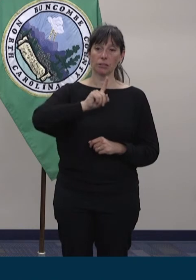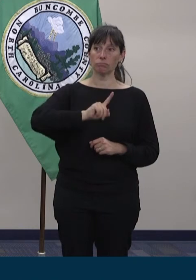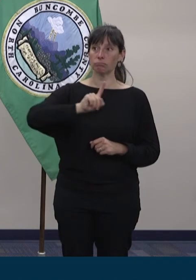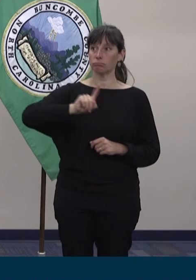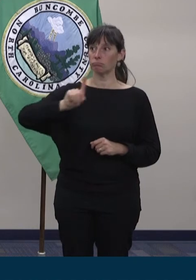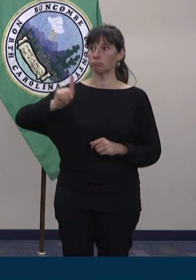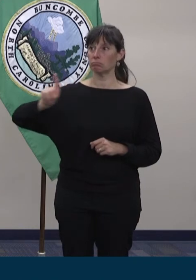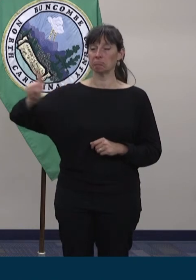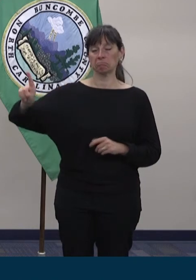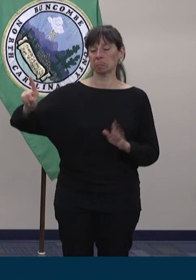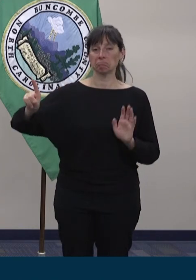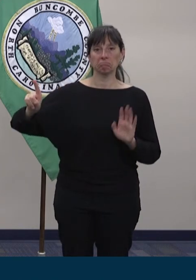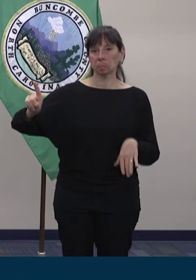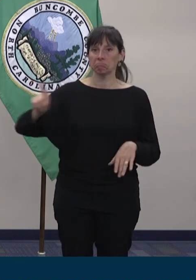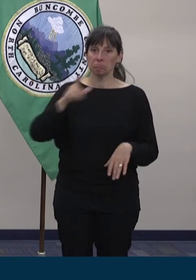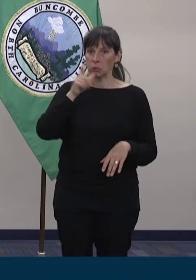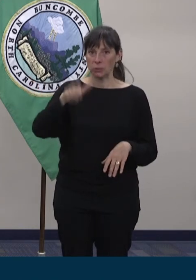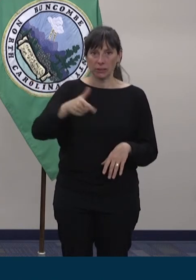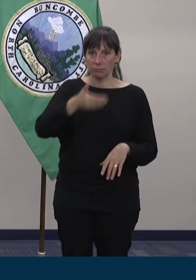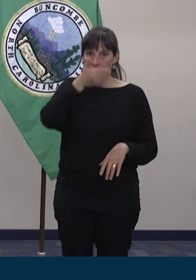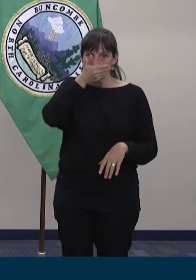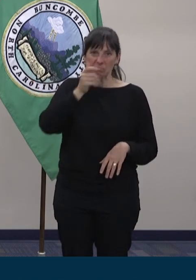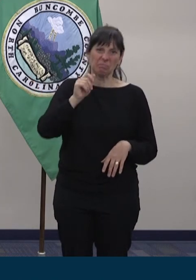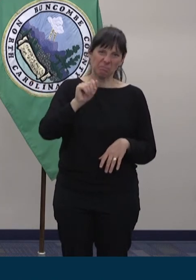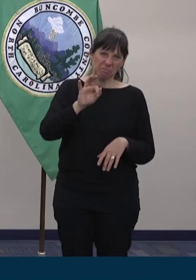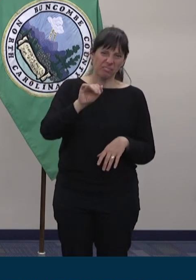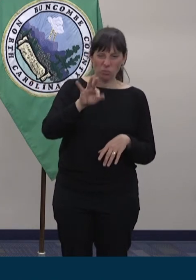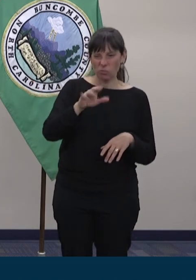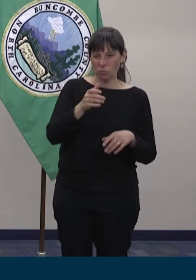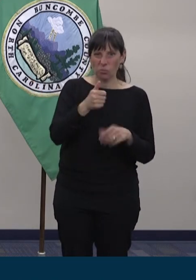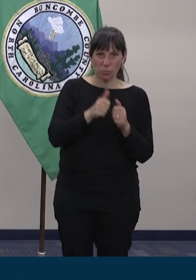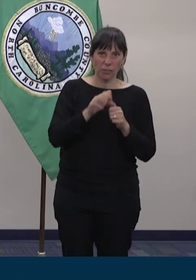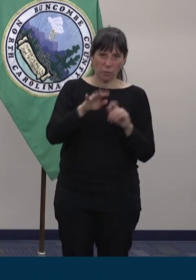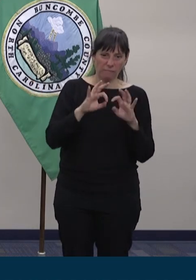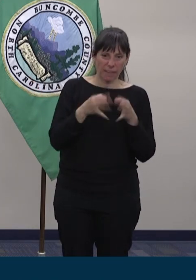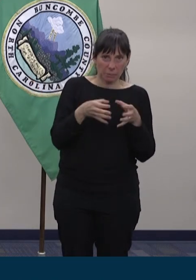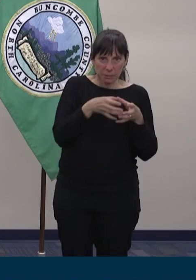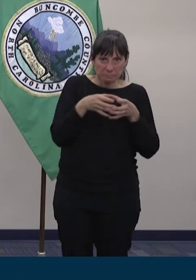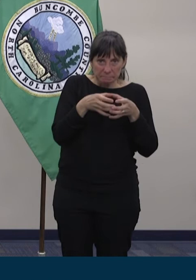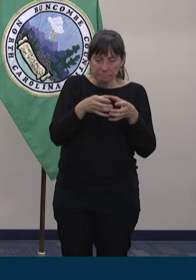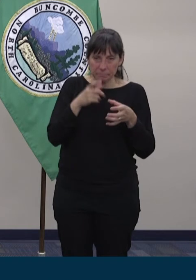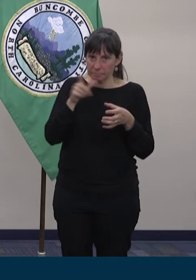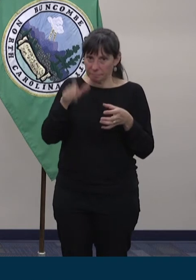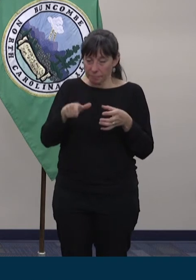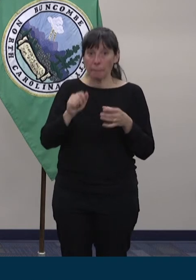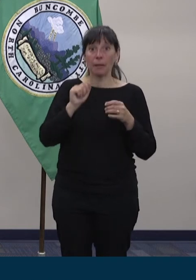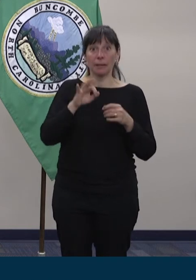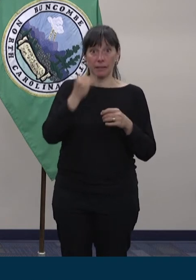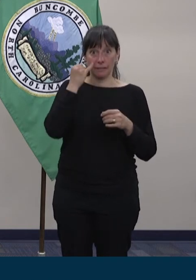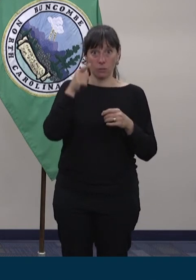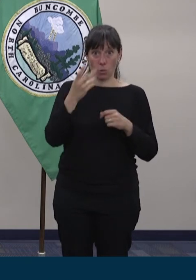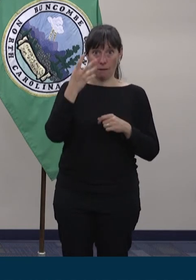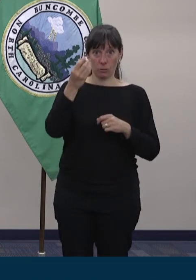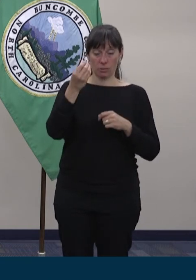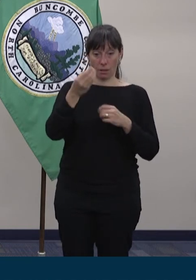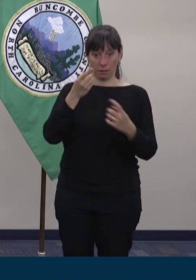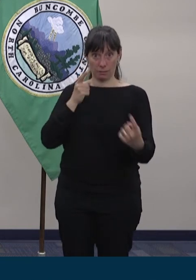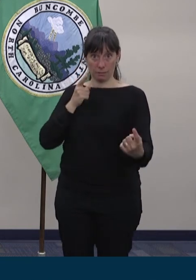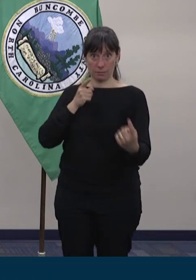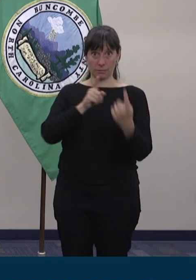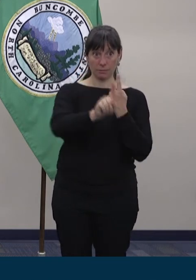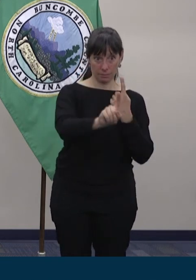within 6 feet of others when outside in public, you are required to wear a face covering. There are